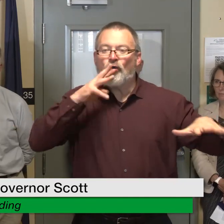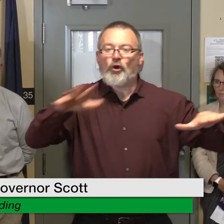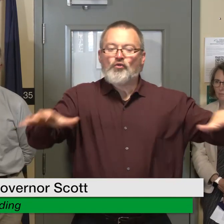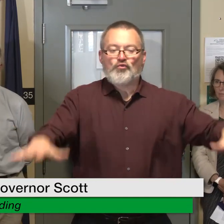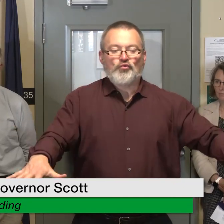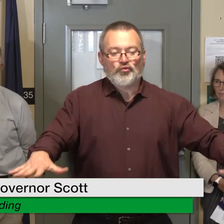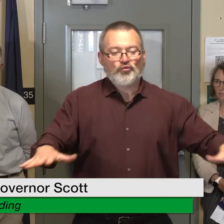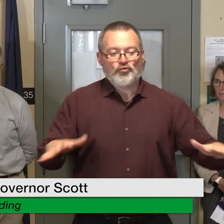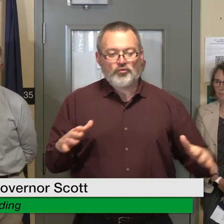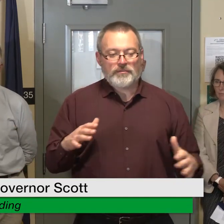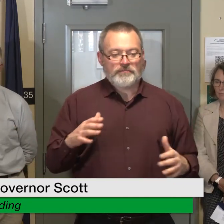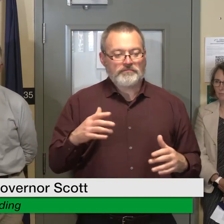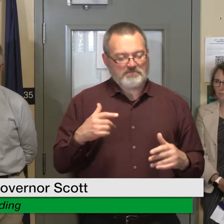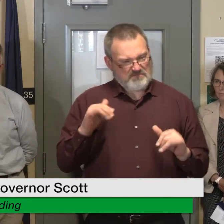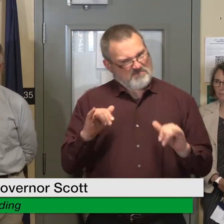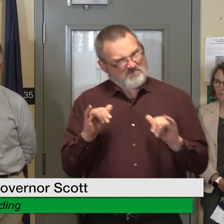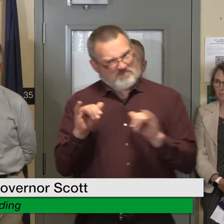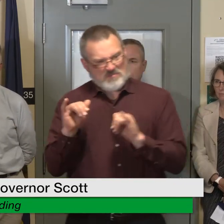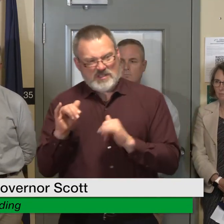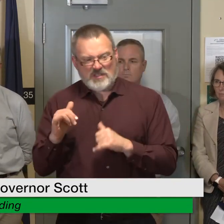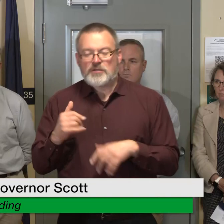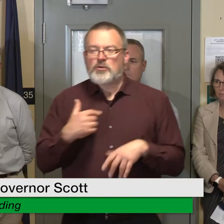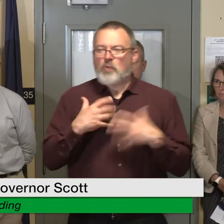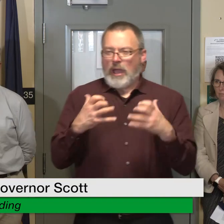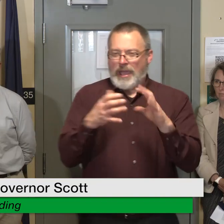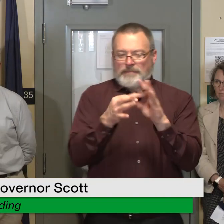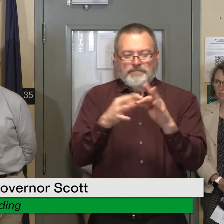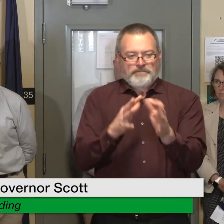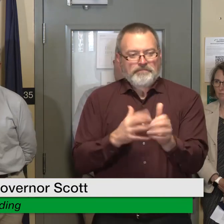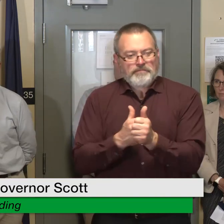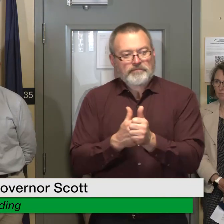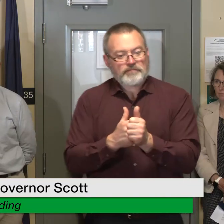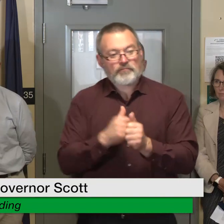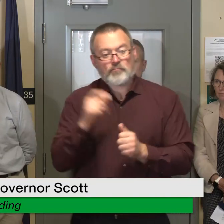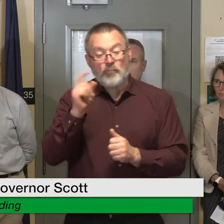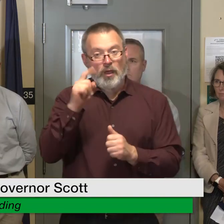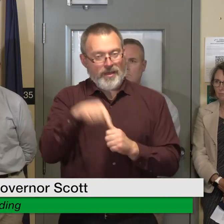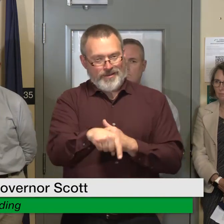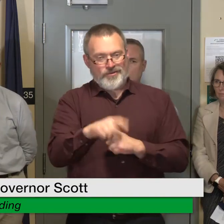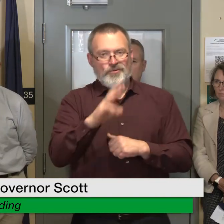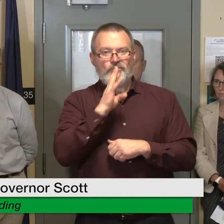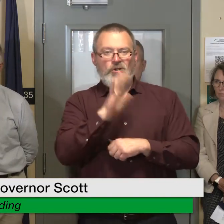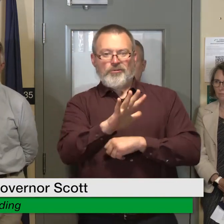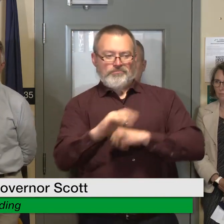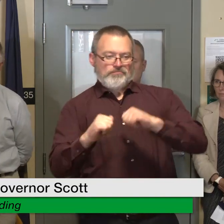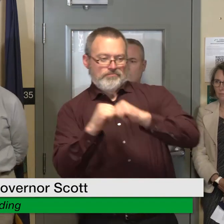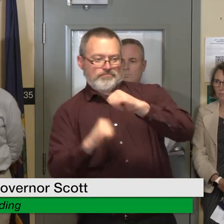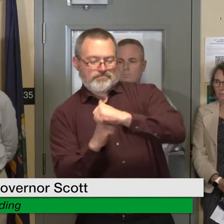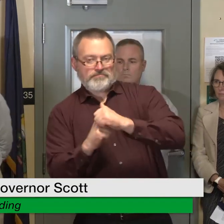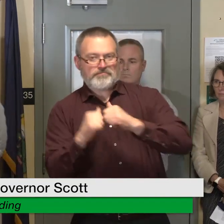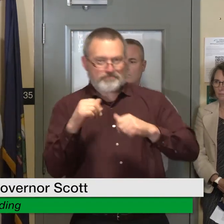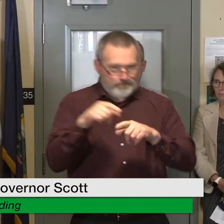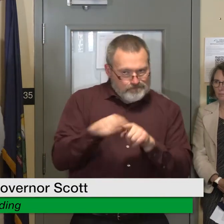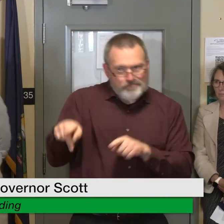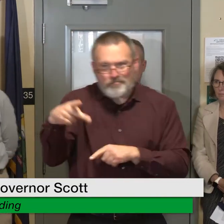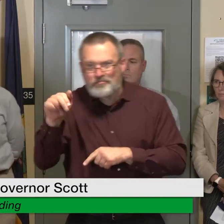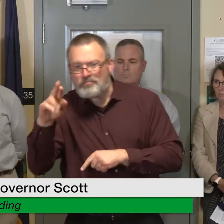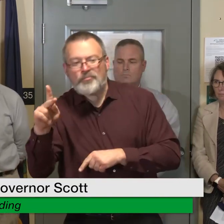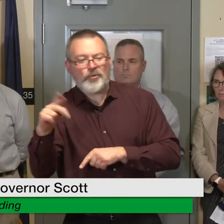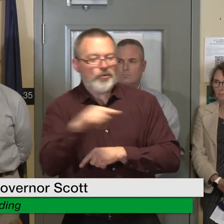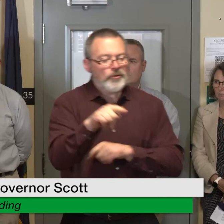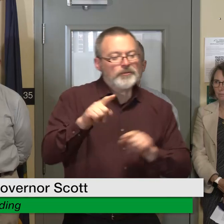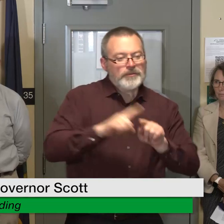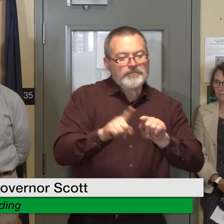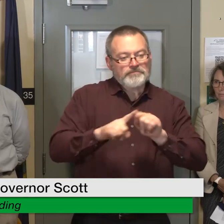to provide brief updates on Vermont's water infrastructure as well as related to state parks. The Dam Safety Program continues